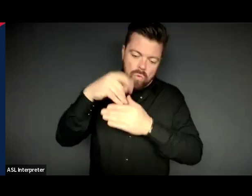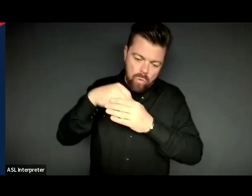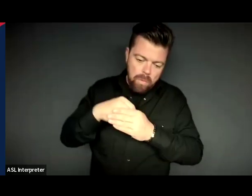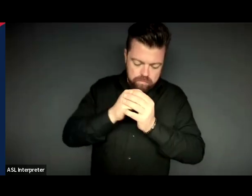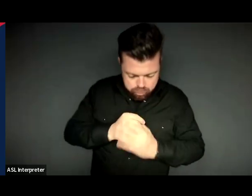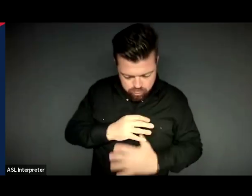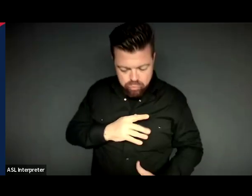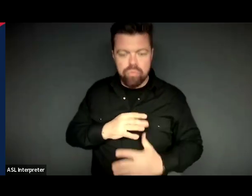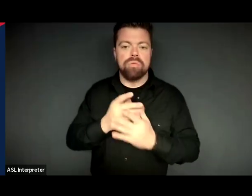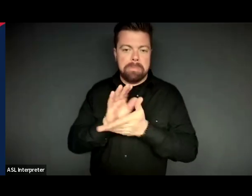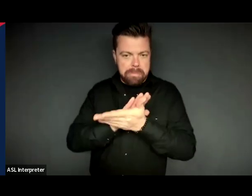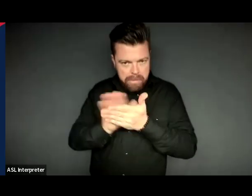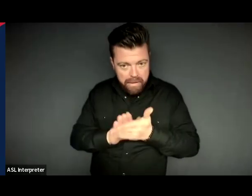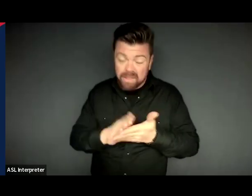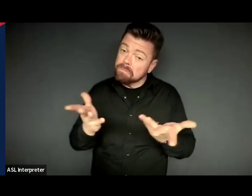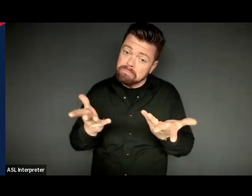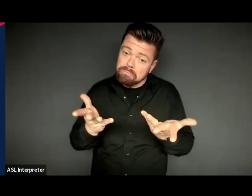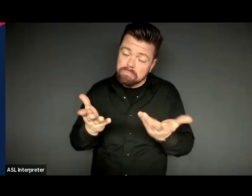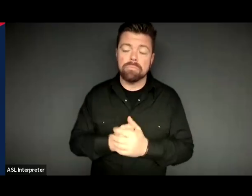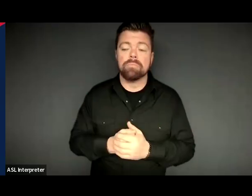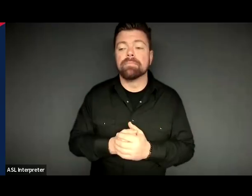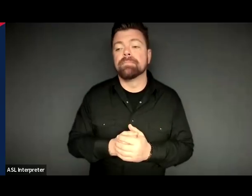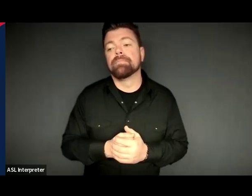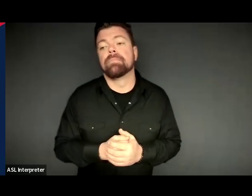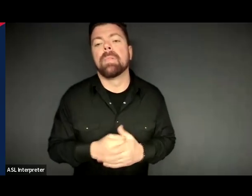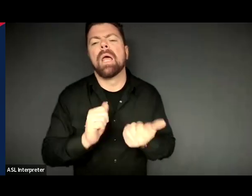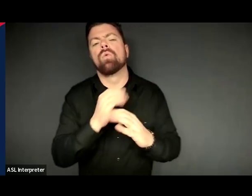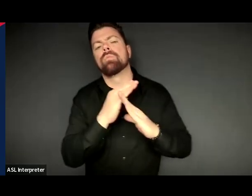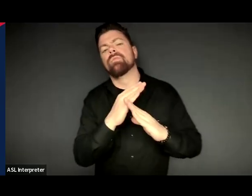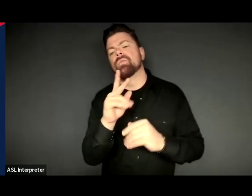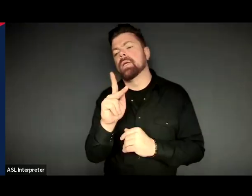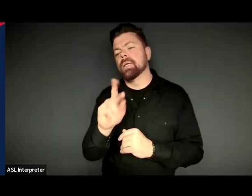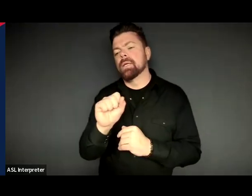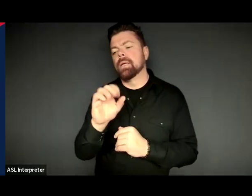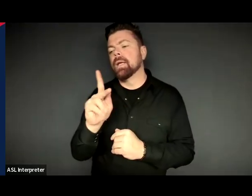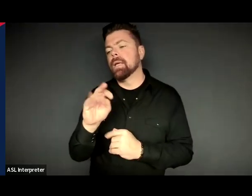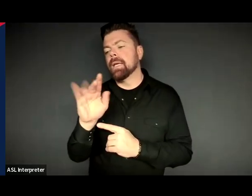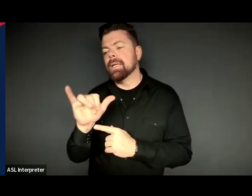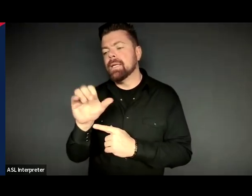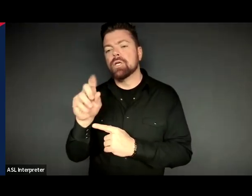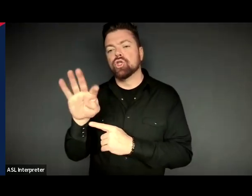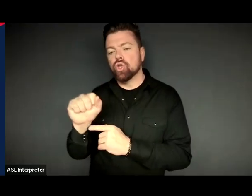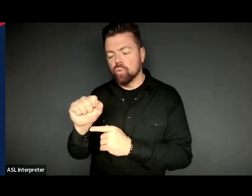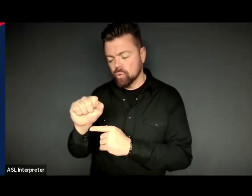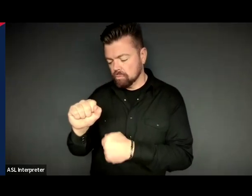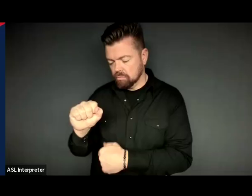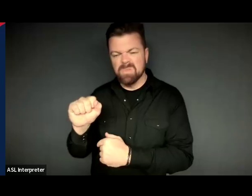worth the investigation. How can I prevent kidney stones and UTIs? Well, if we knew that, I would be a